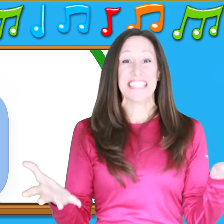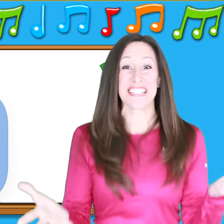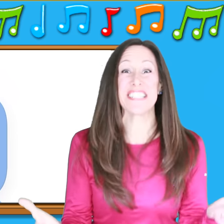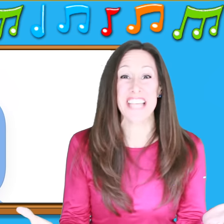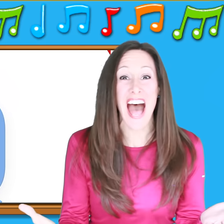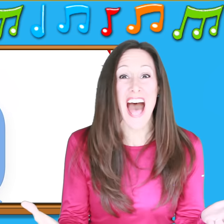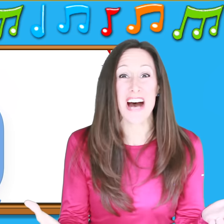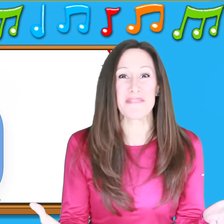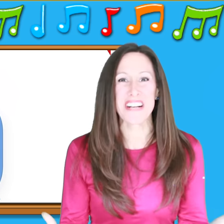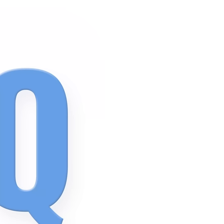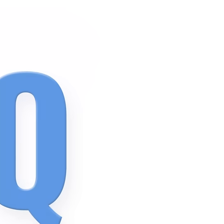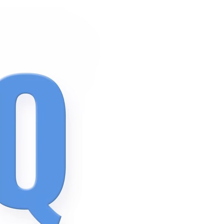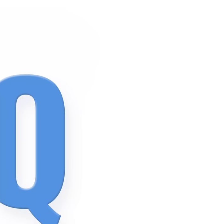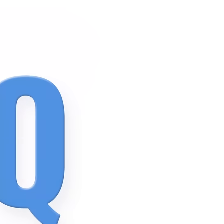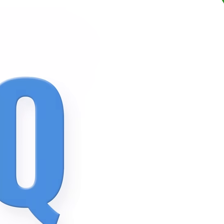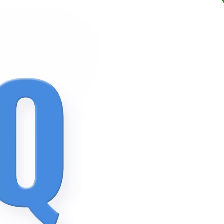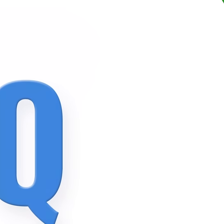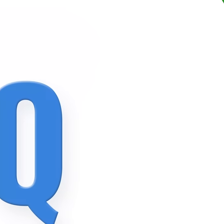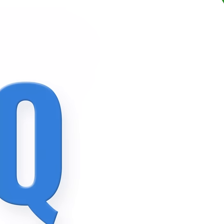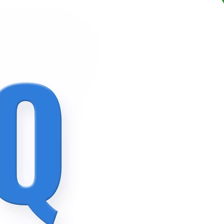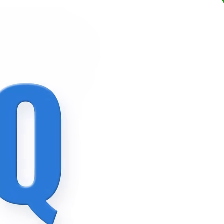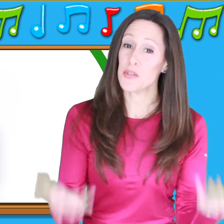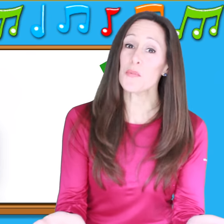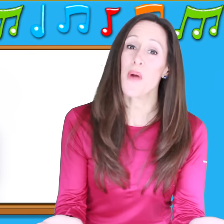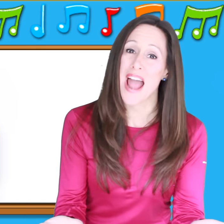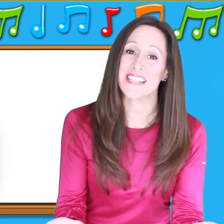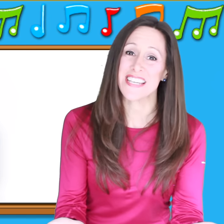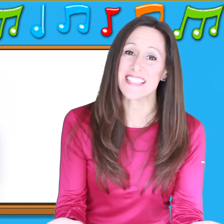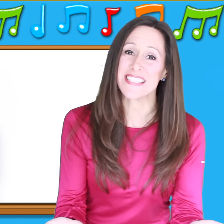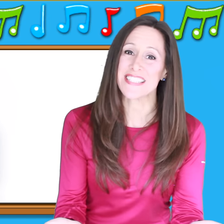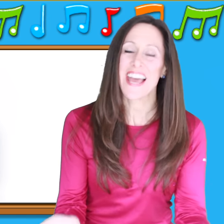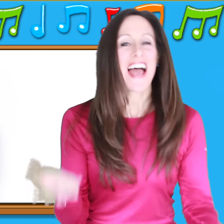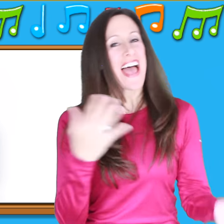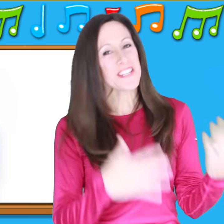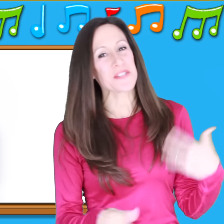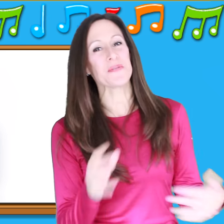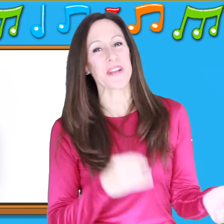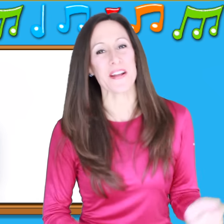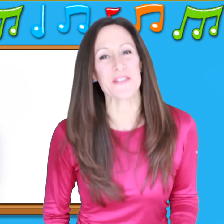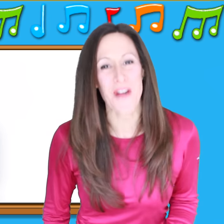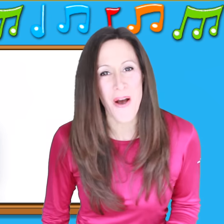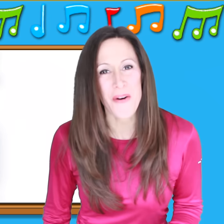Good job! Now you practice and do it on your own.